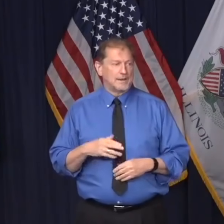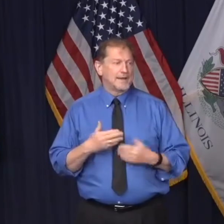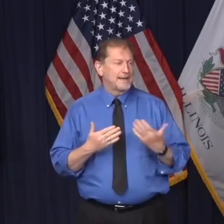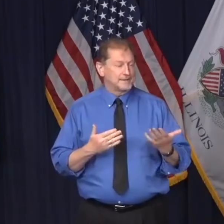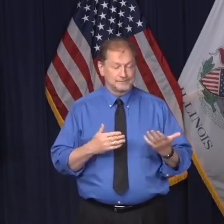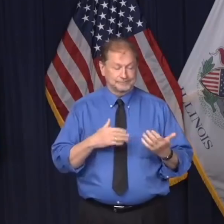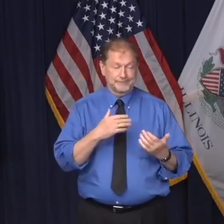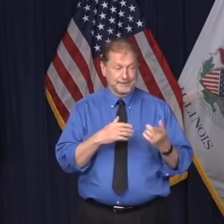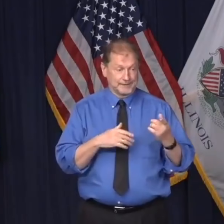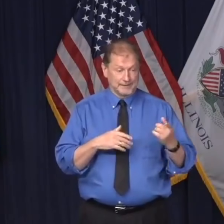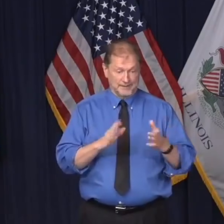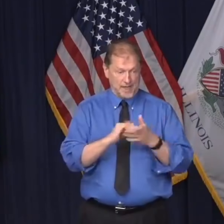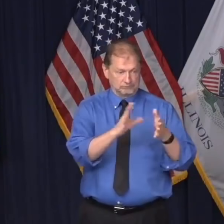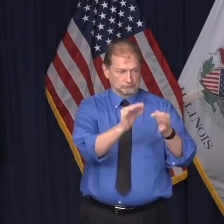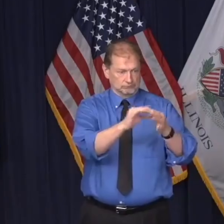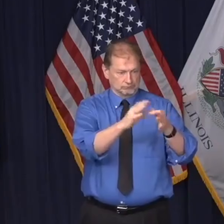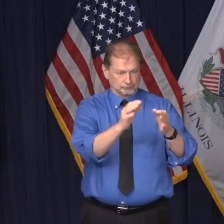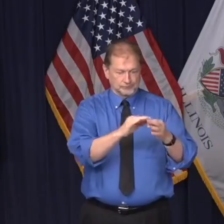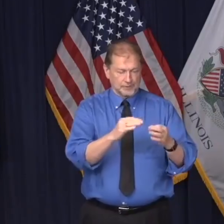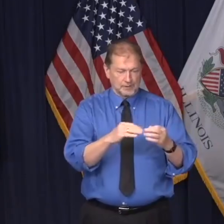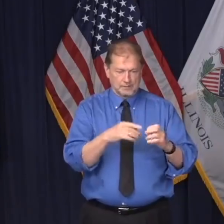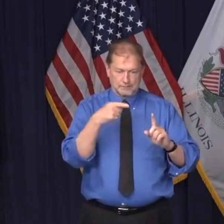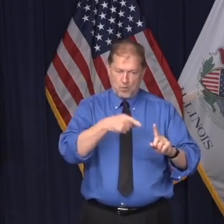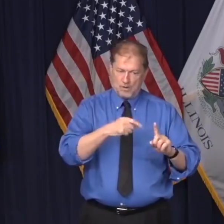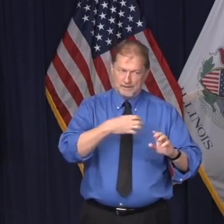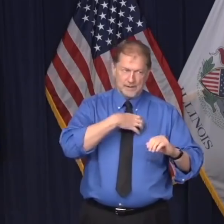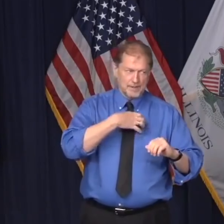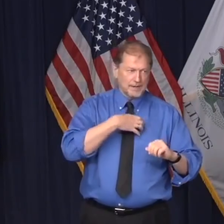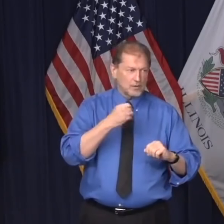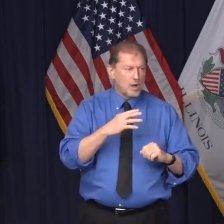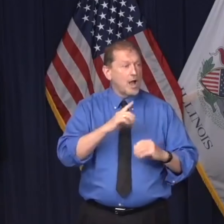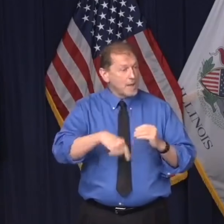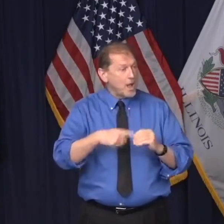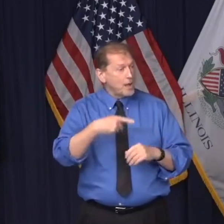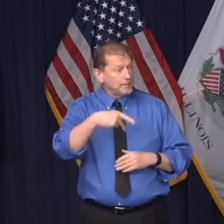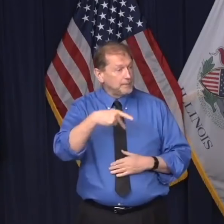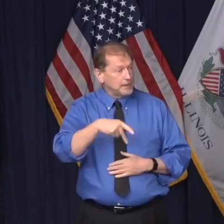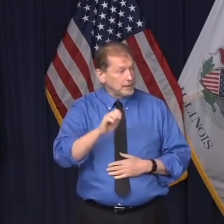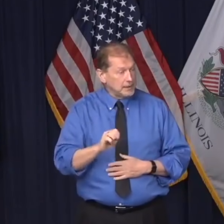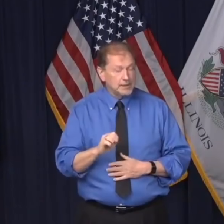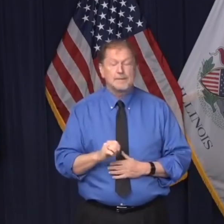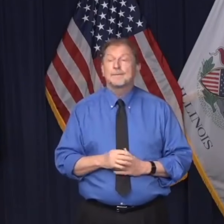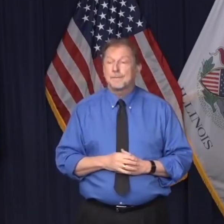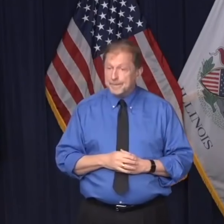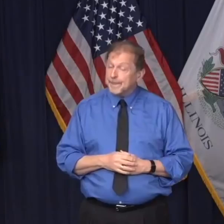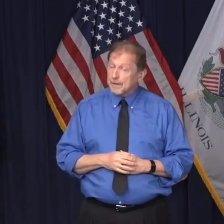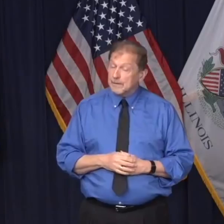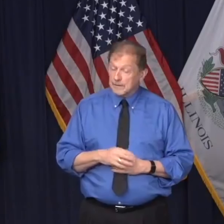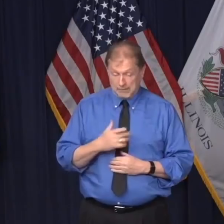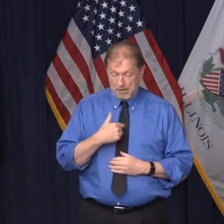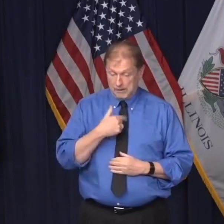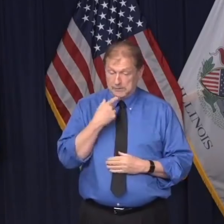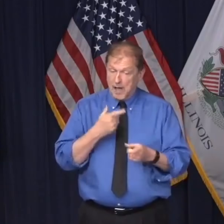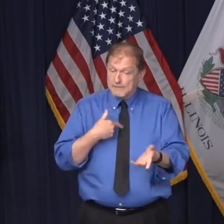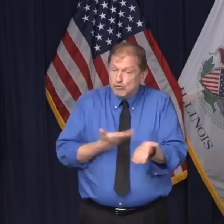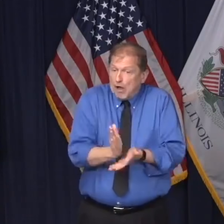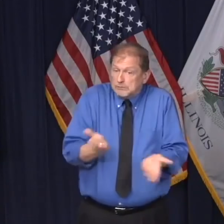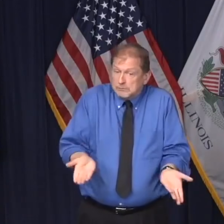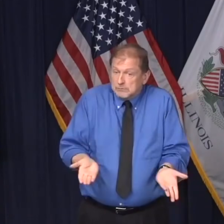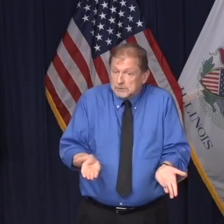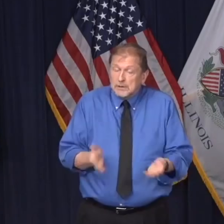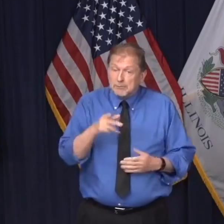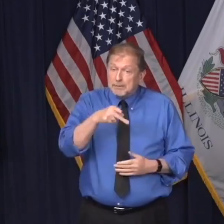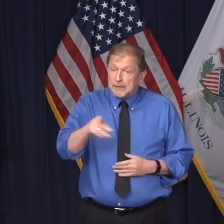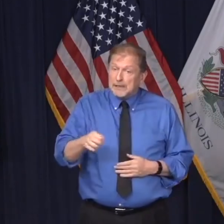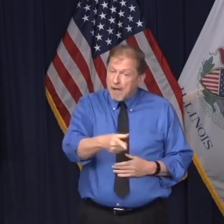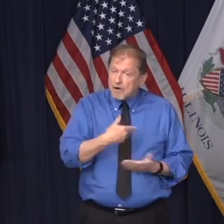to what extent this is about complaining or if about it's PPE. Yeah, right. And so then I would say that is an